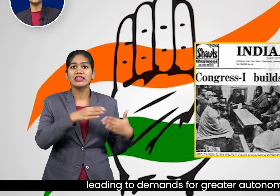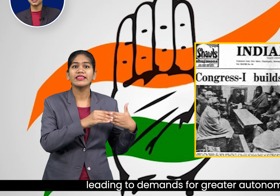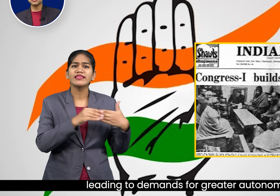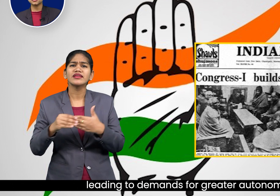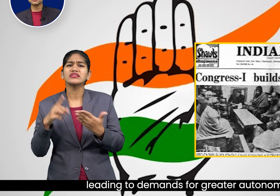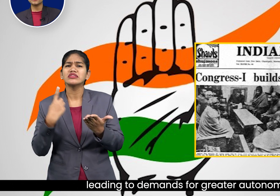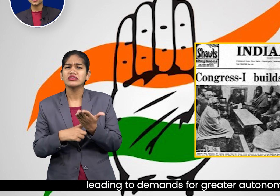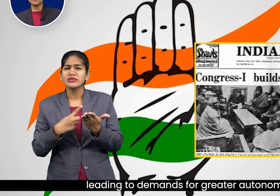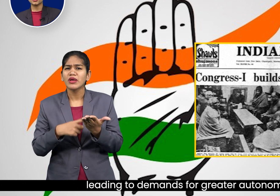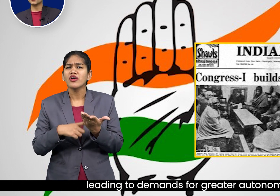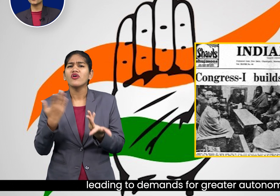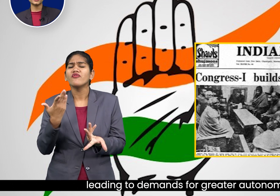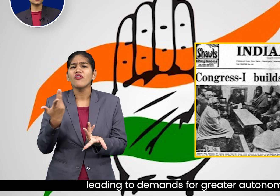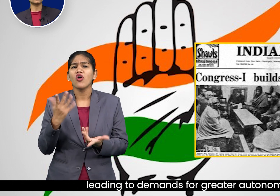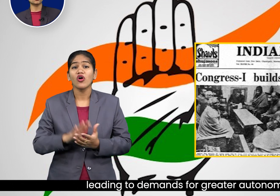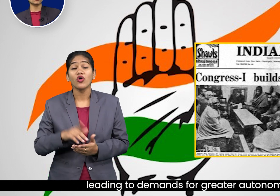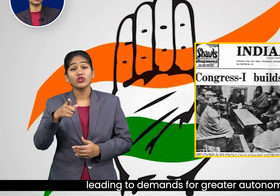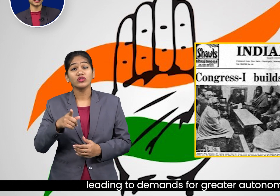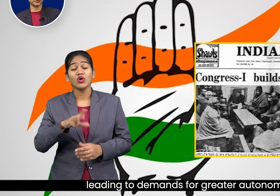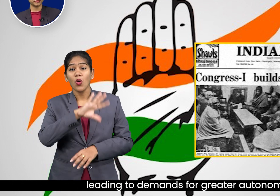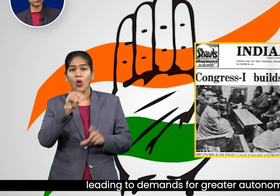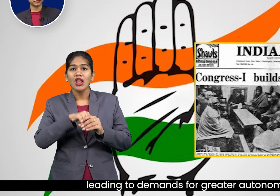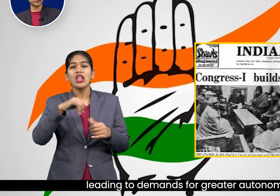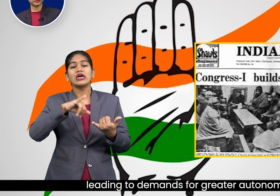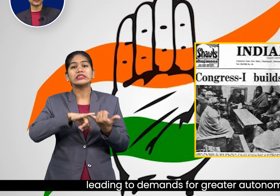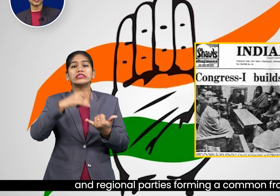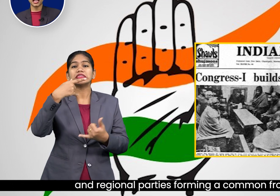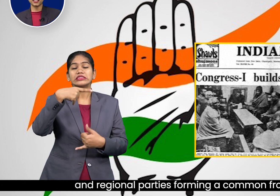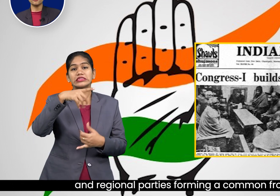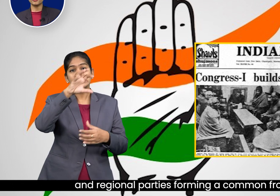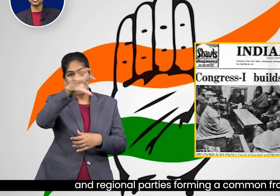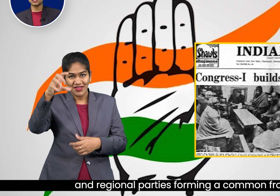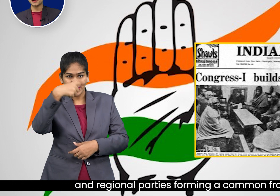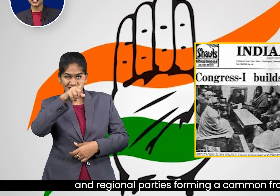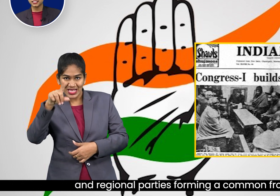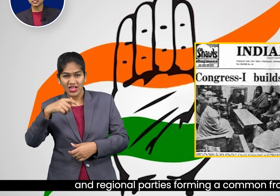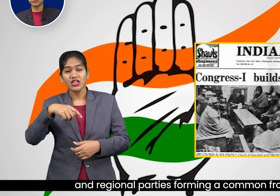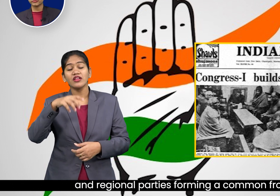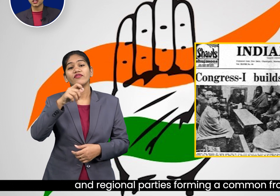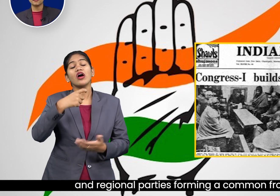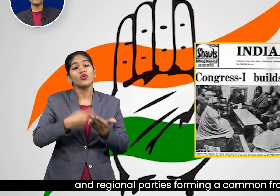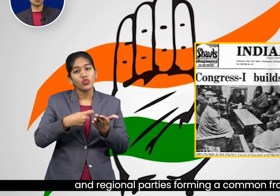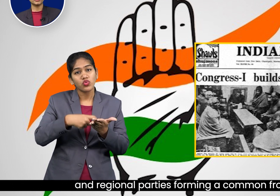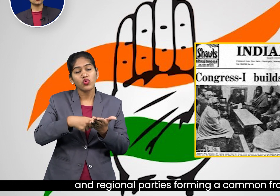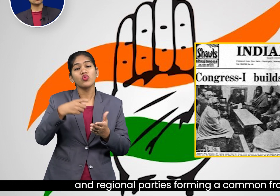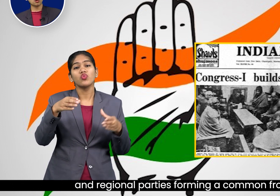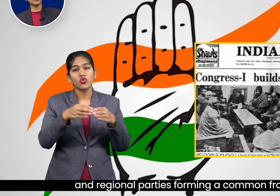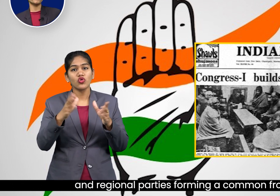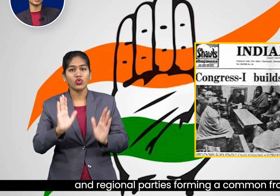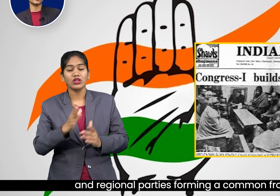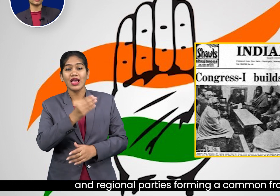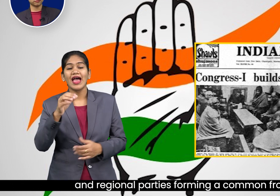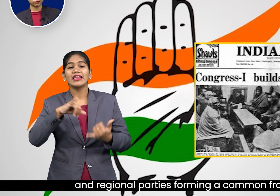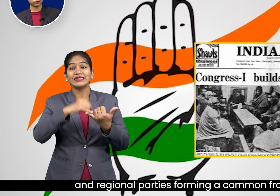leading to demands for greater autonomy and regional parties forming a